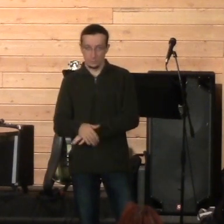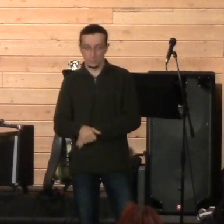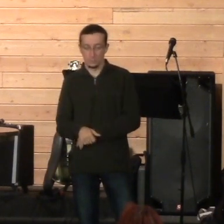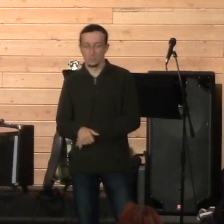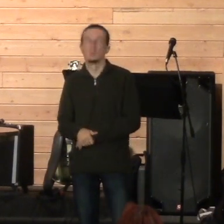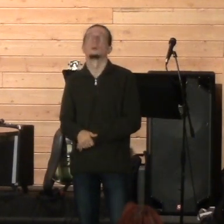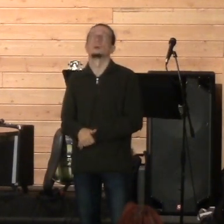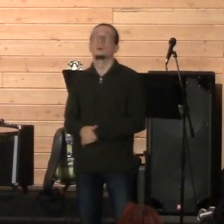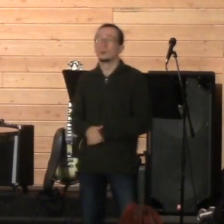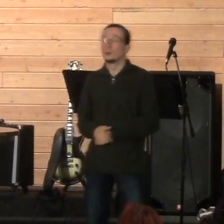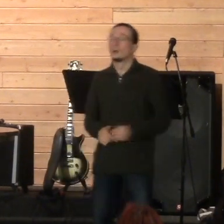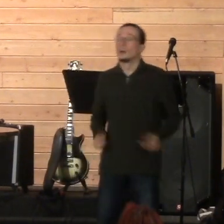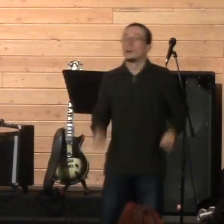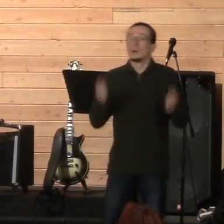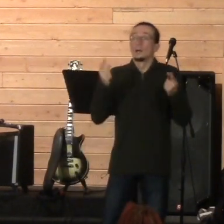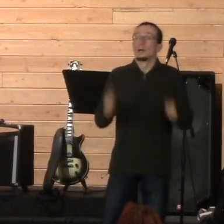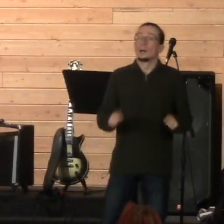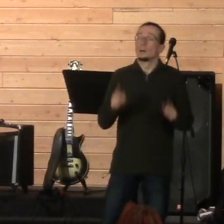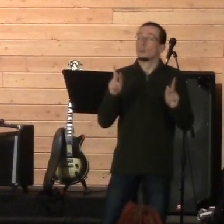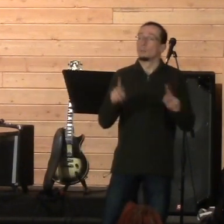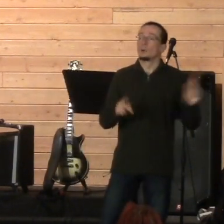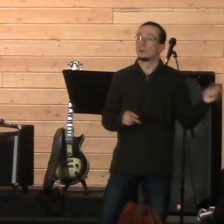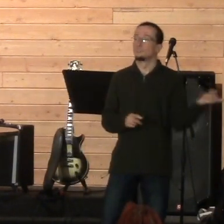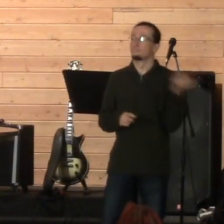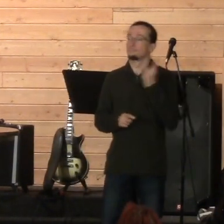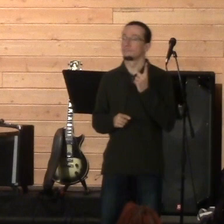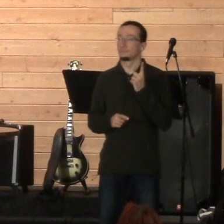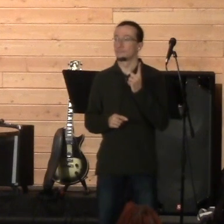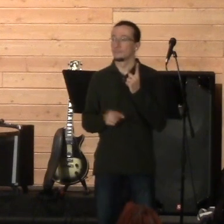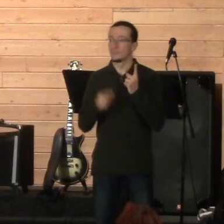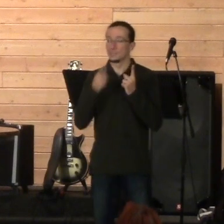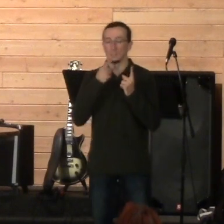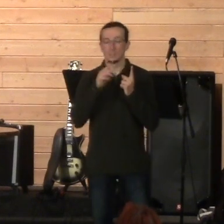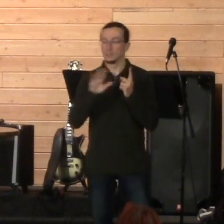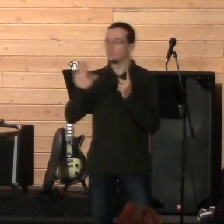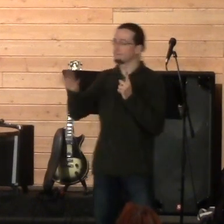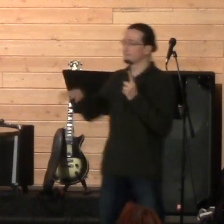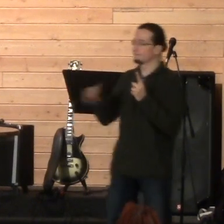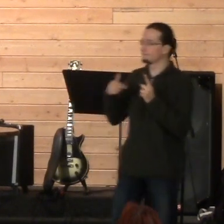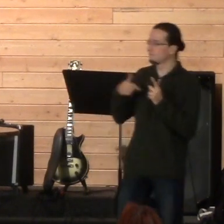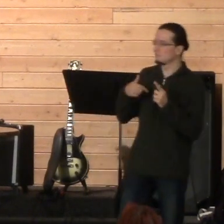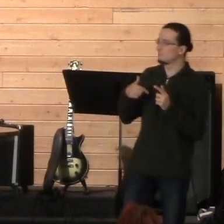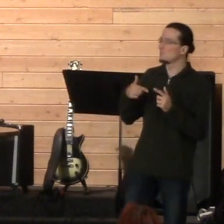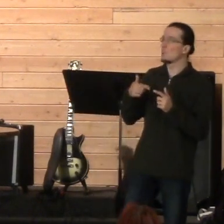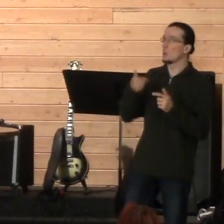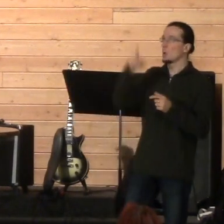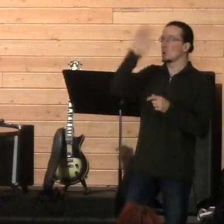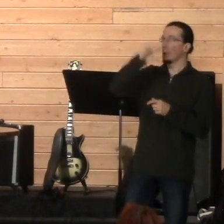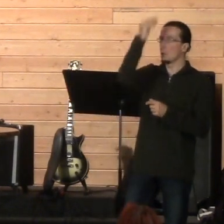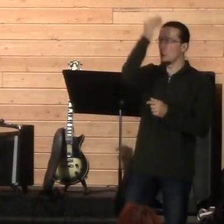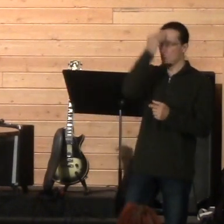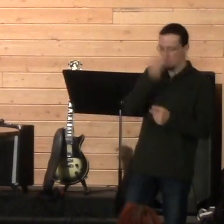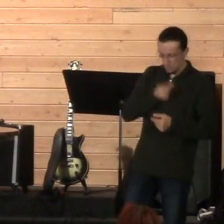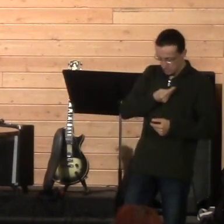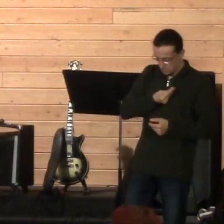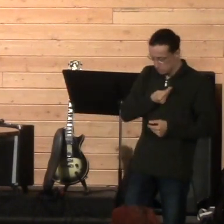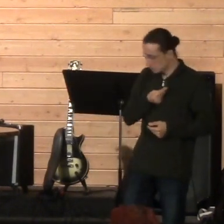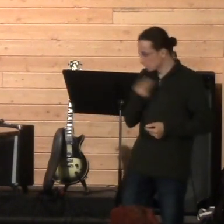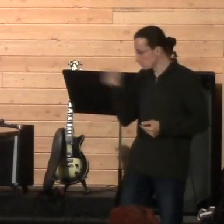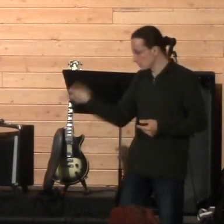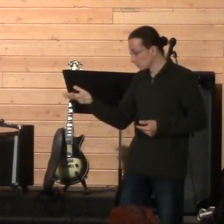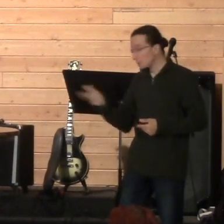When somebody comes up to you and says, I've got a word from God for you, and they